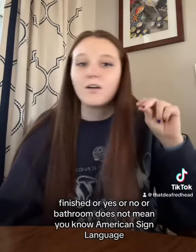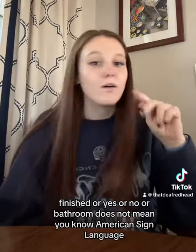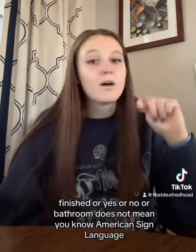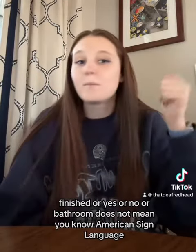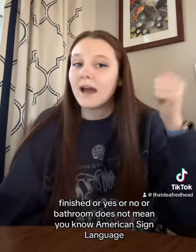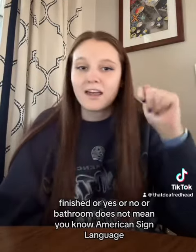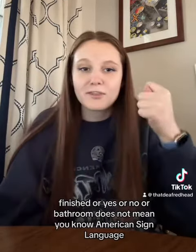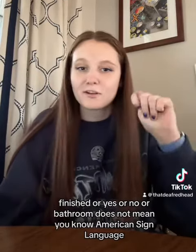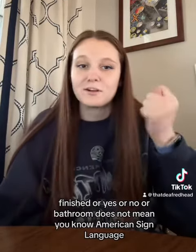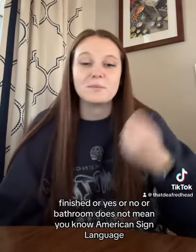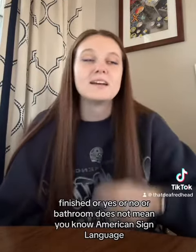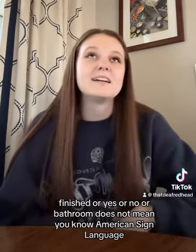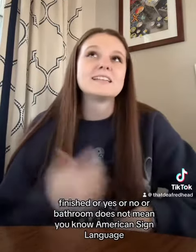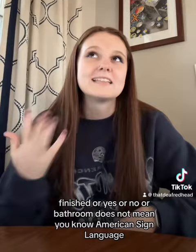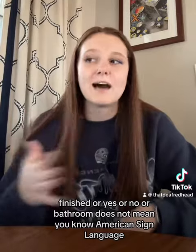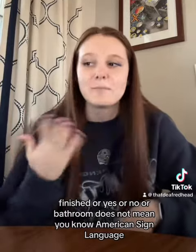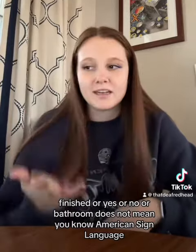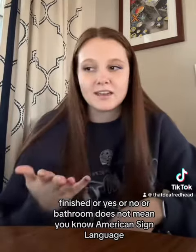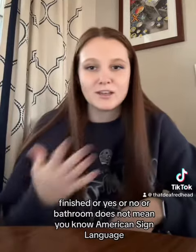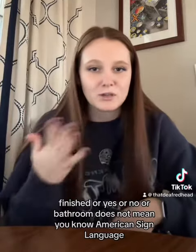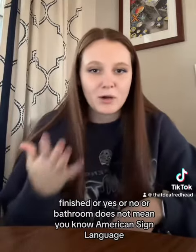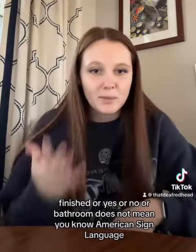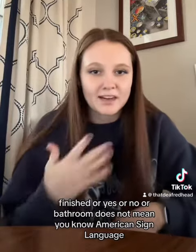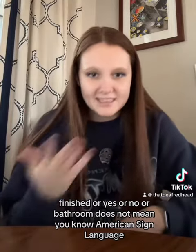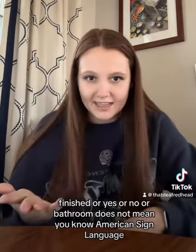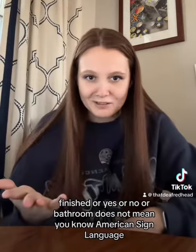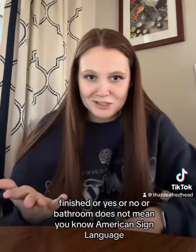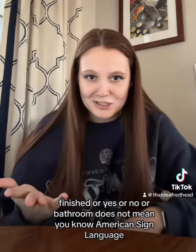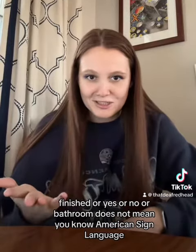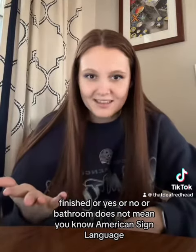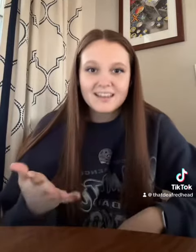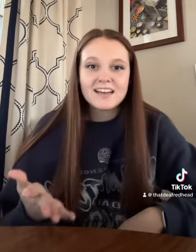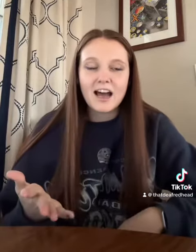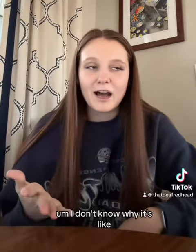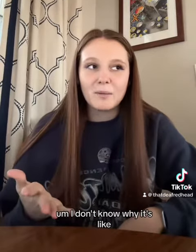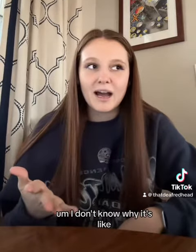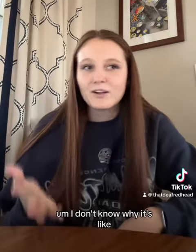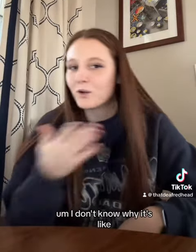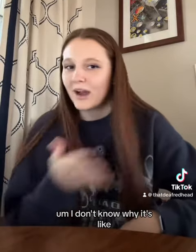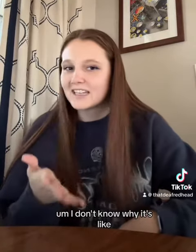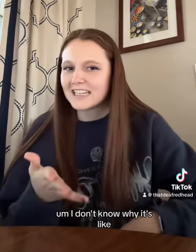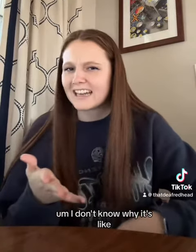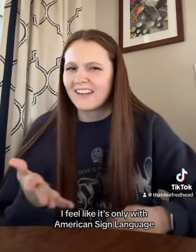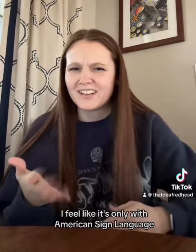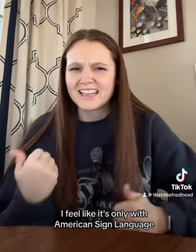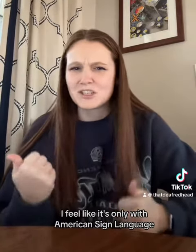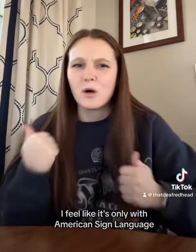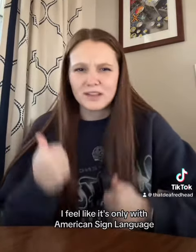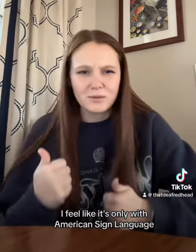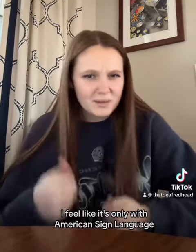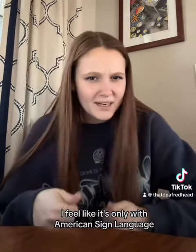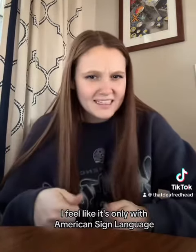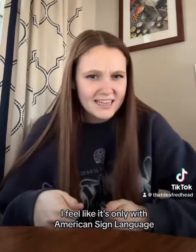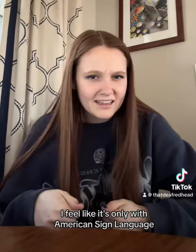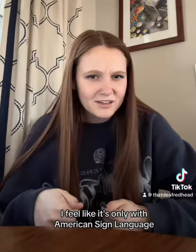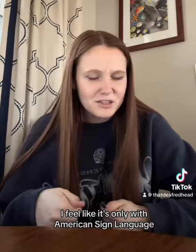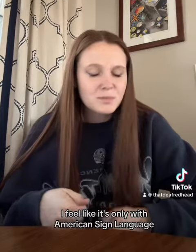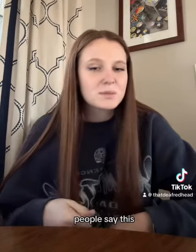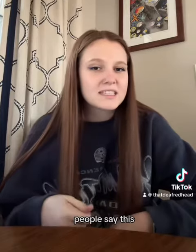or bathroom does not mean you know American Sign Language. I don't know why it's like, I feel like it's only with American Sign Language people say